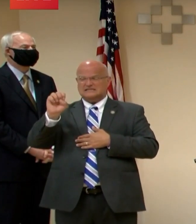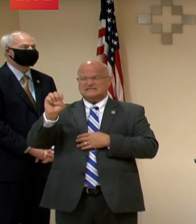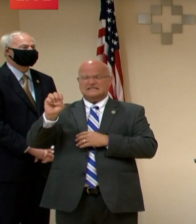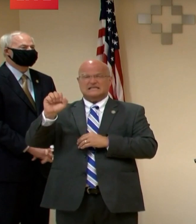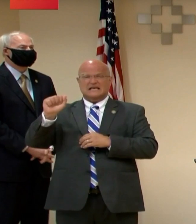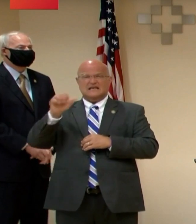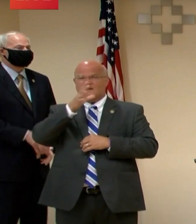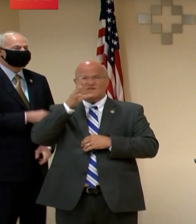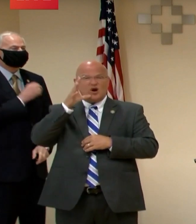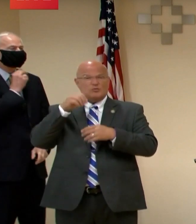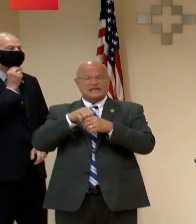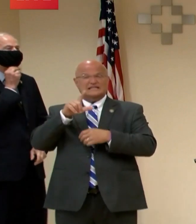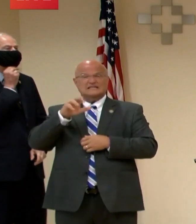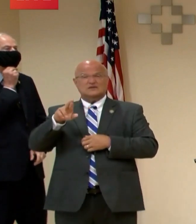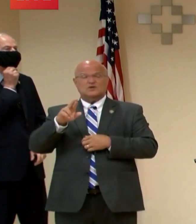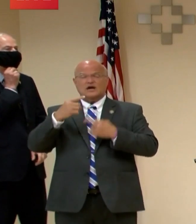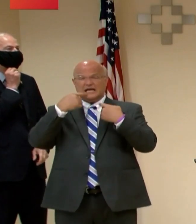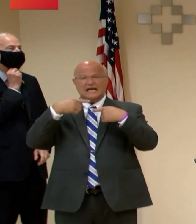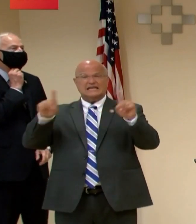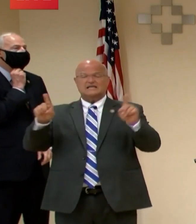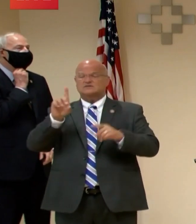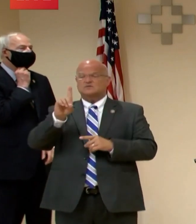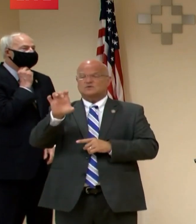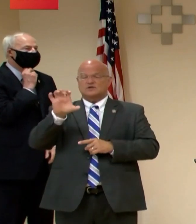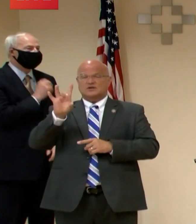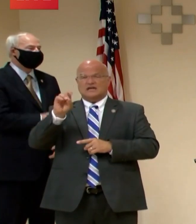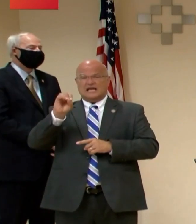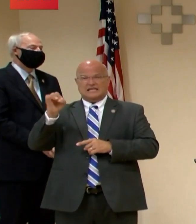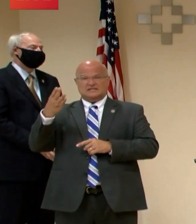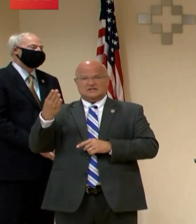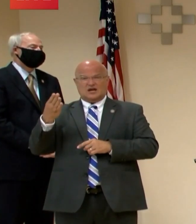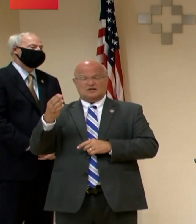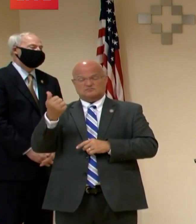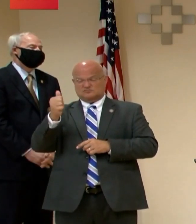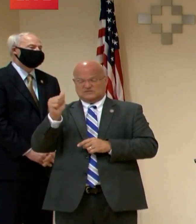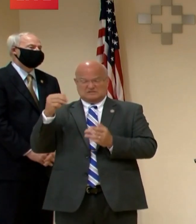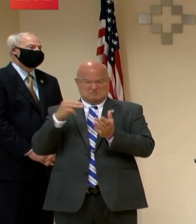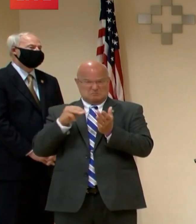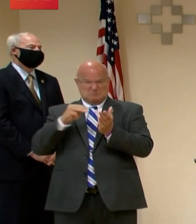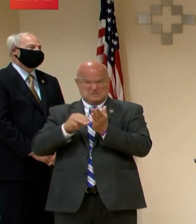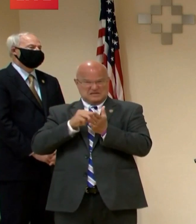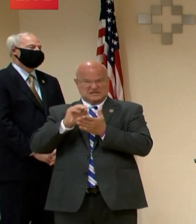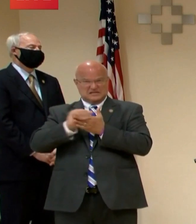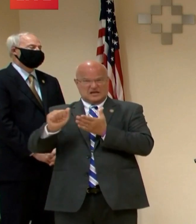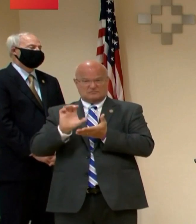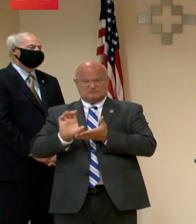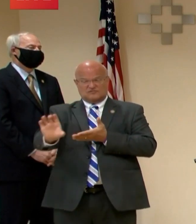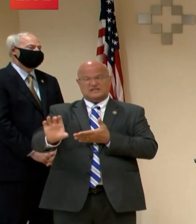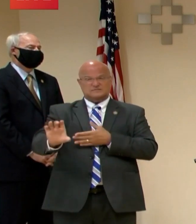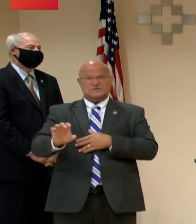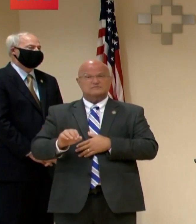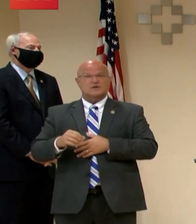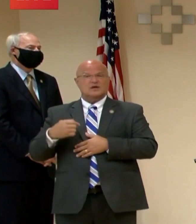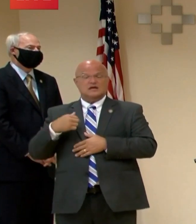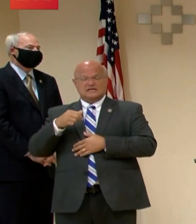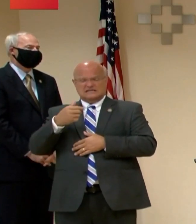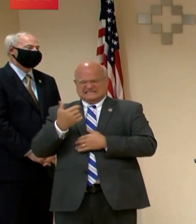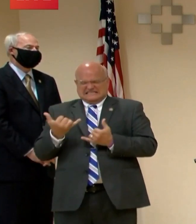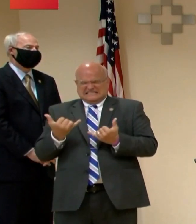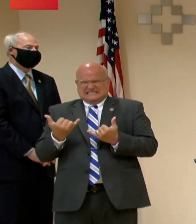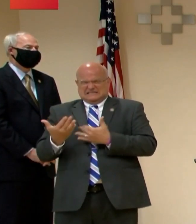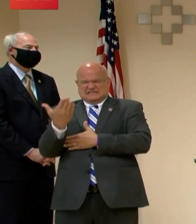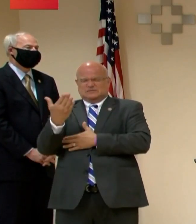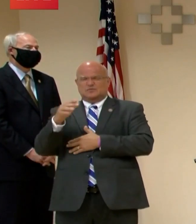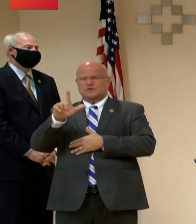Pharma in Little Rock announced a 180 job expansion with a $10 million investment. As the governor mentioned, we spent the morning over at